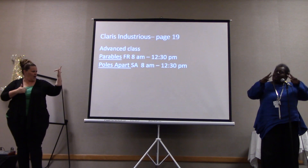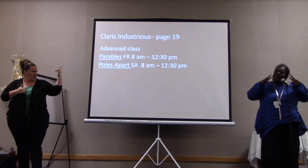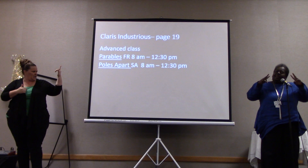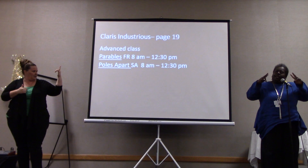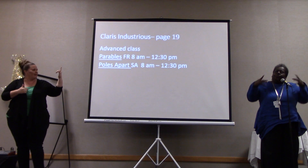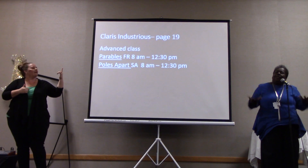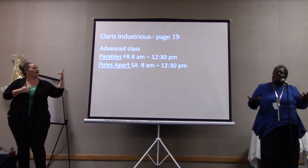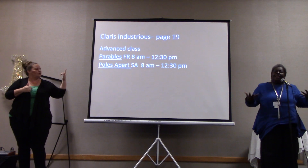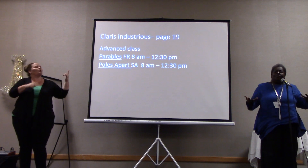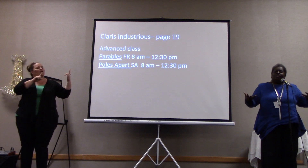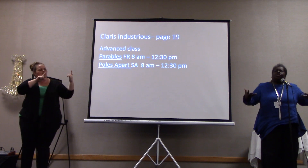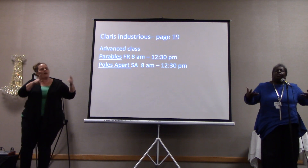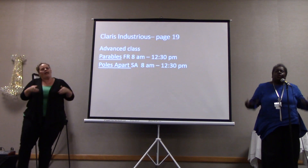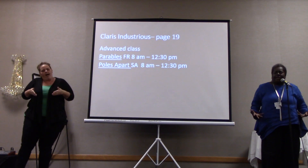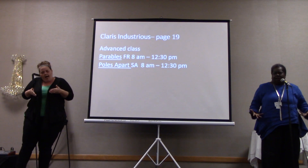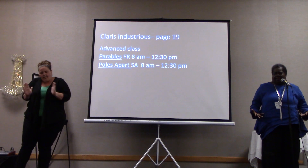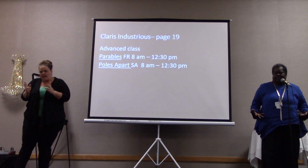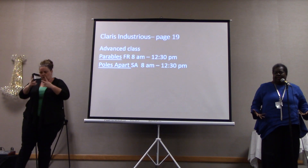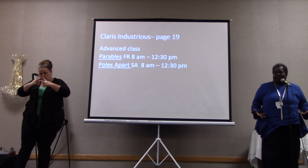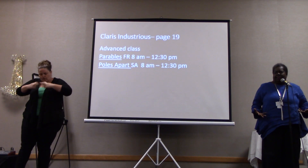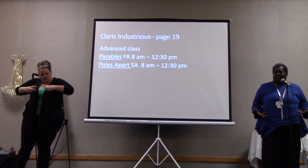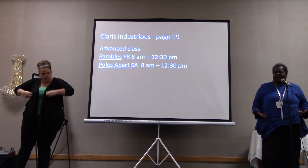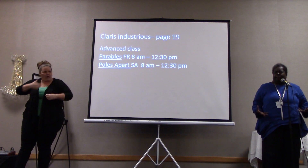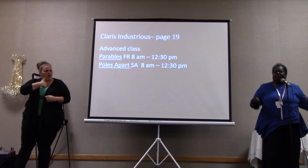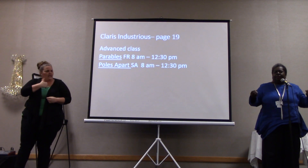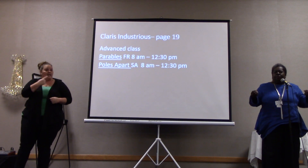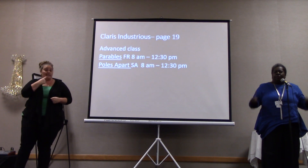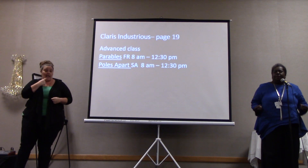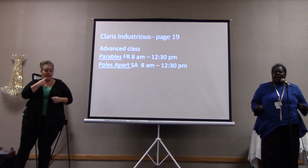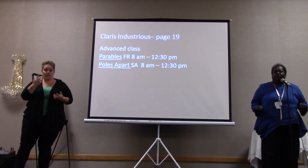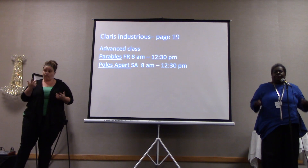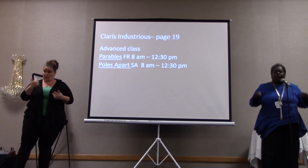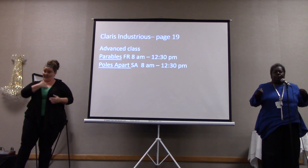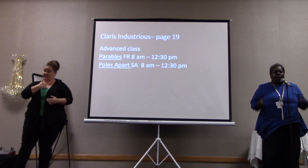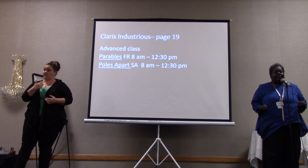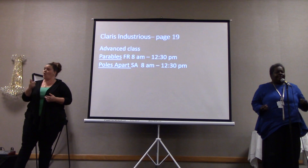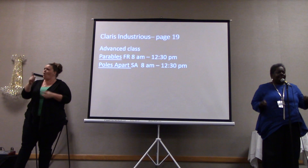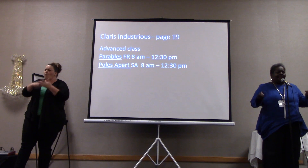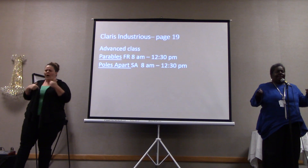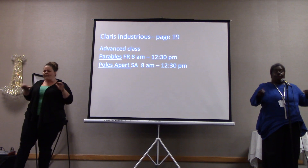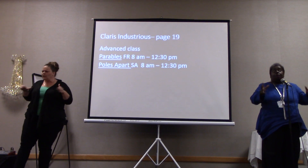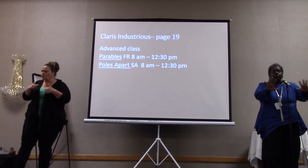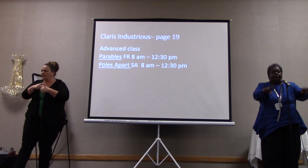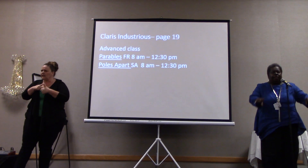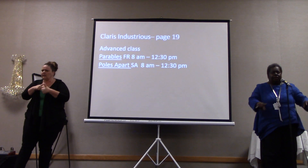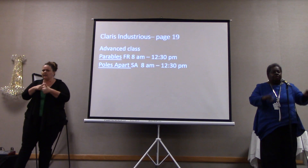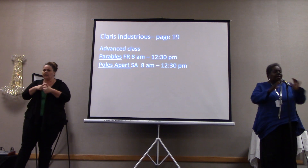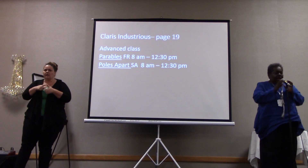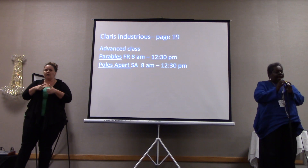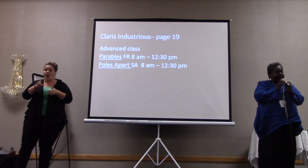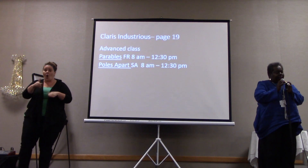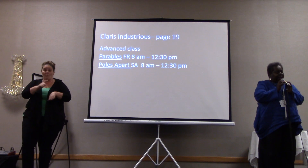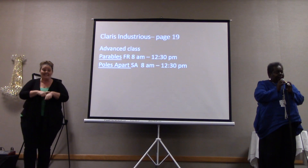So it really allows us to look at ourselves and say, what am I doing? What is there? Oh, I'm